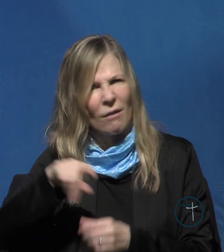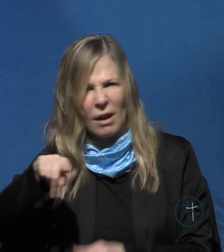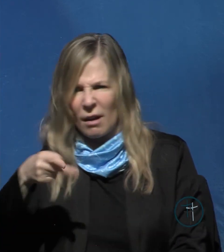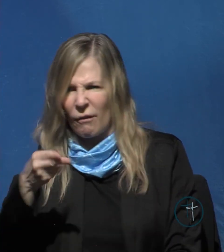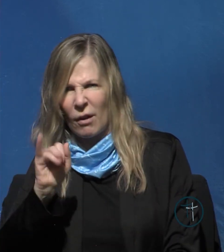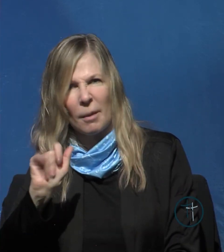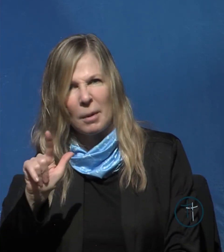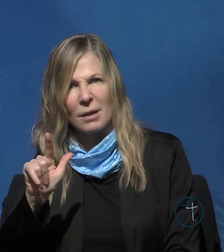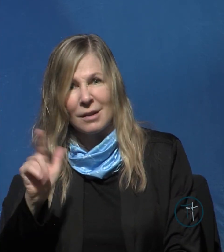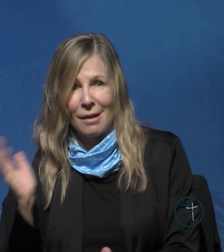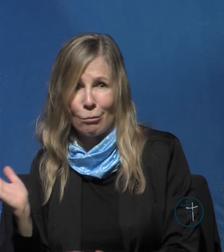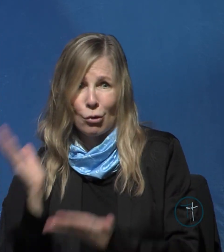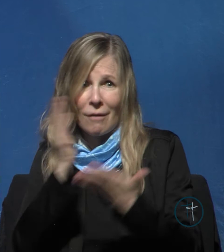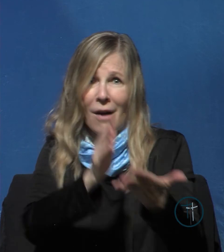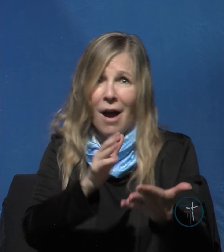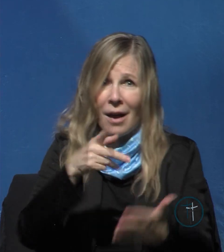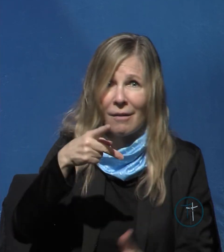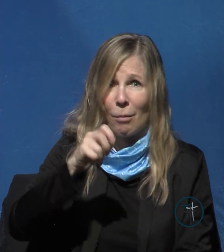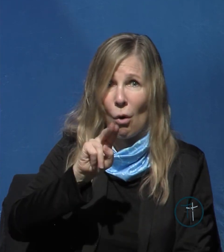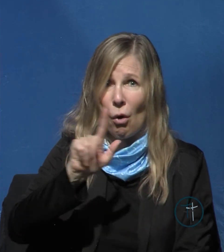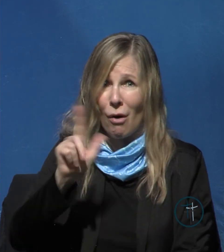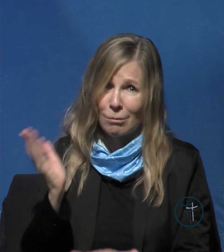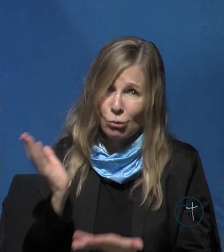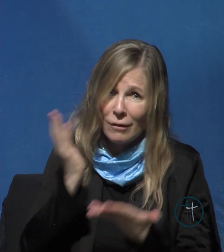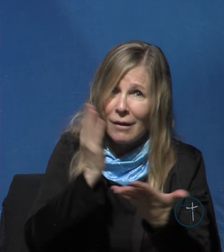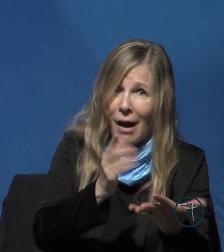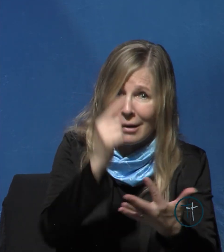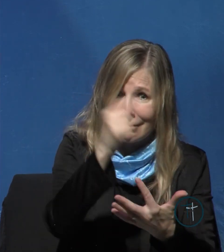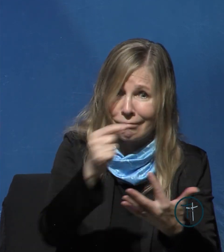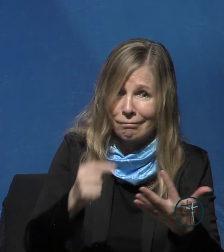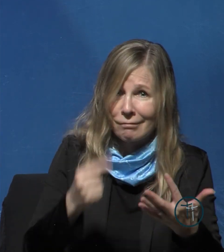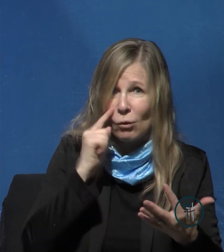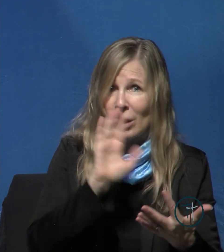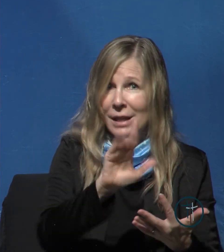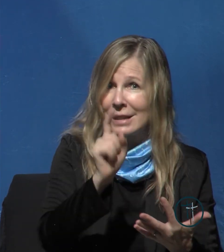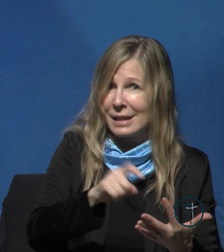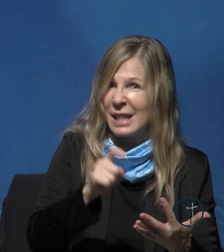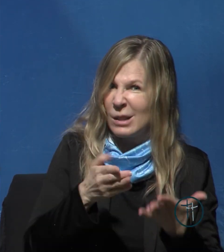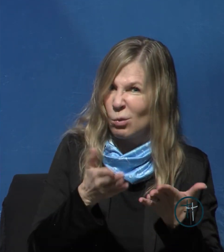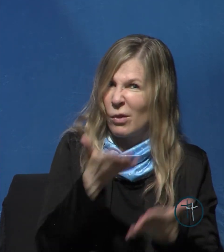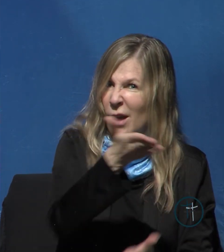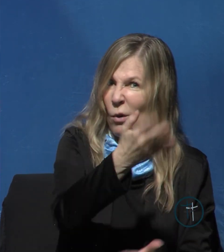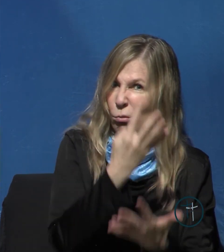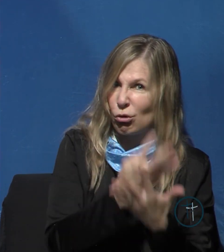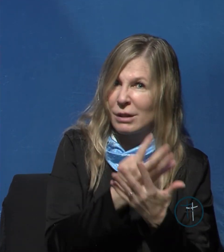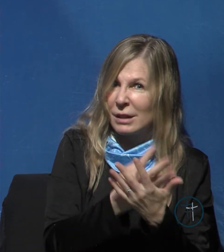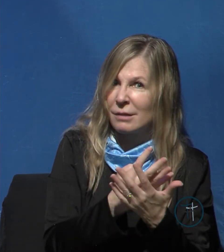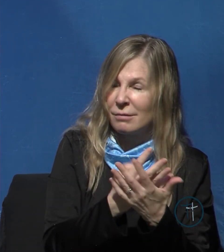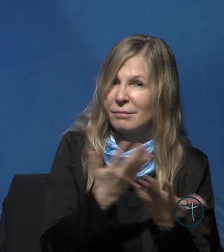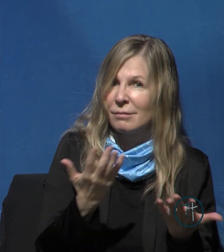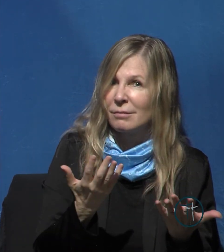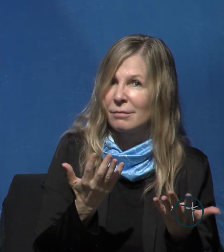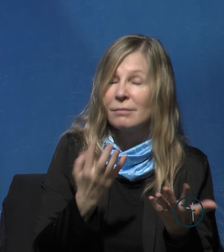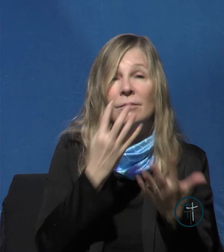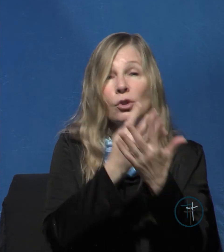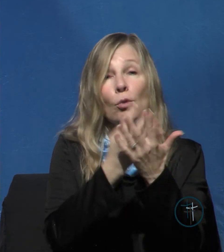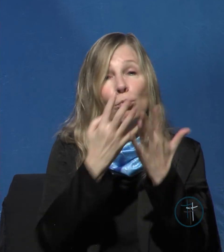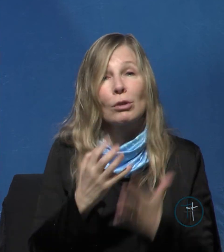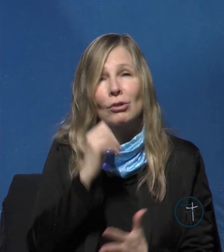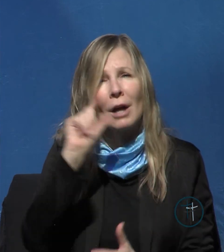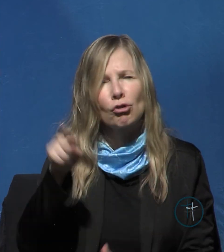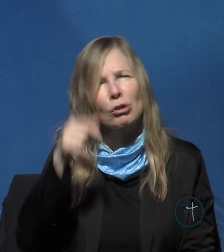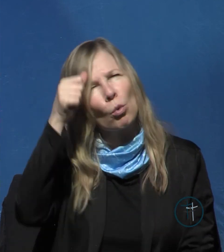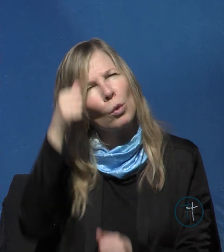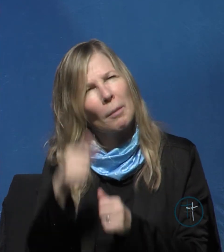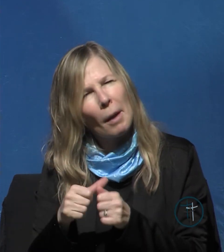they provided for his needs while he was in prison. So remember the prisoners isn't just to have a recollection of all those